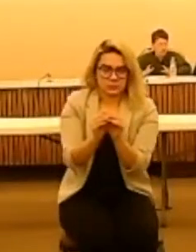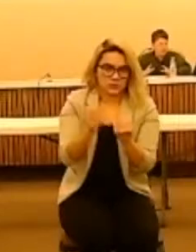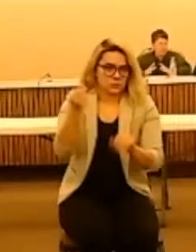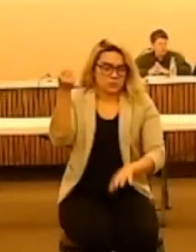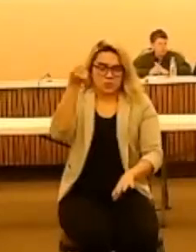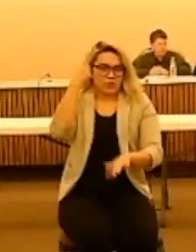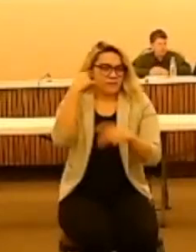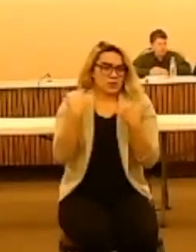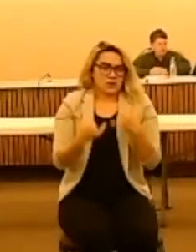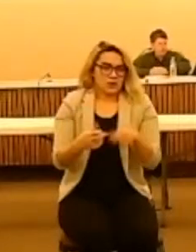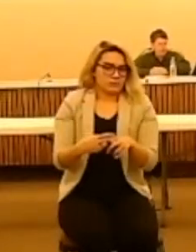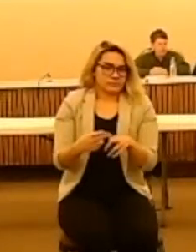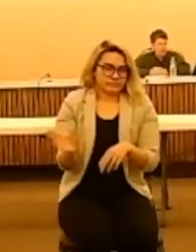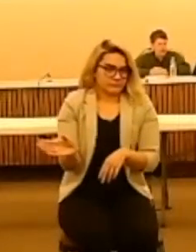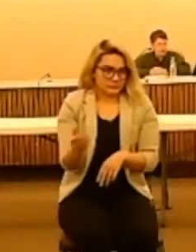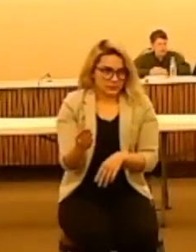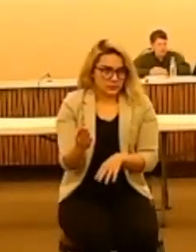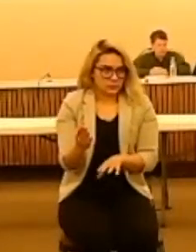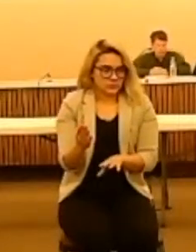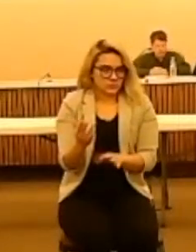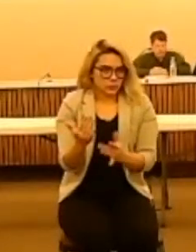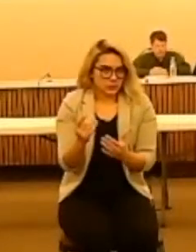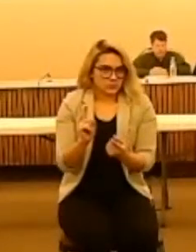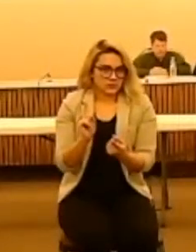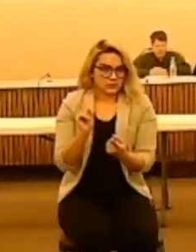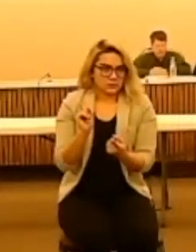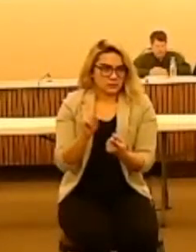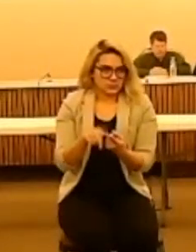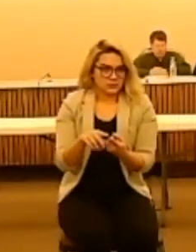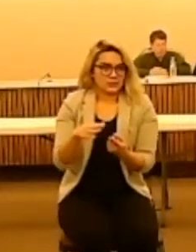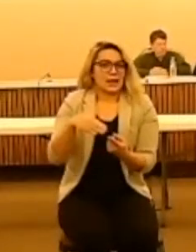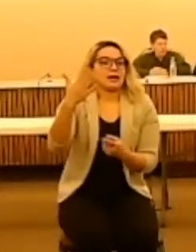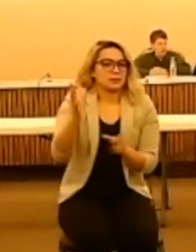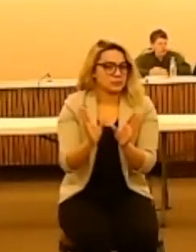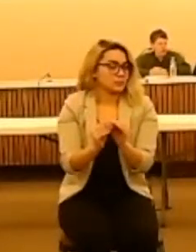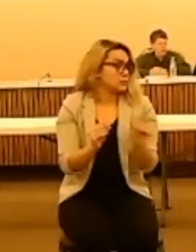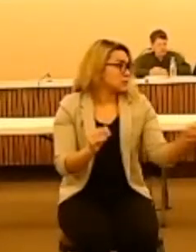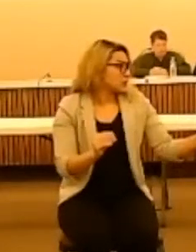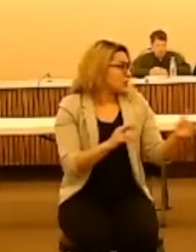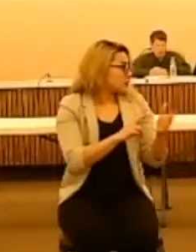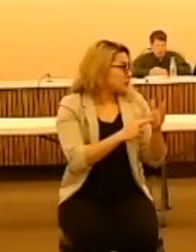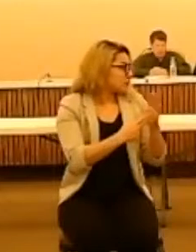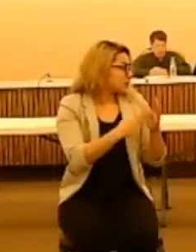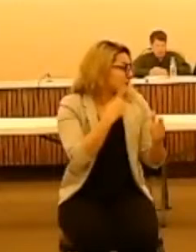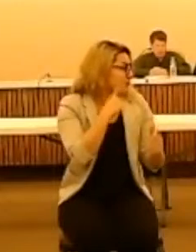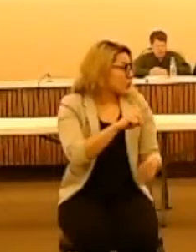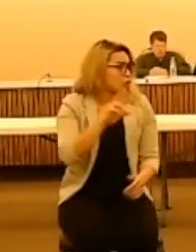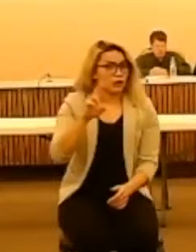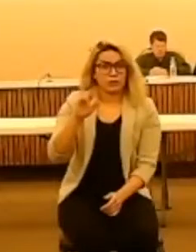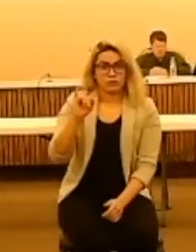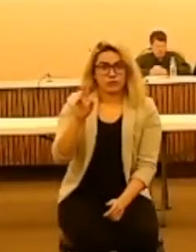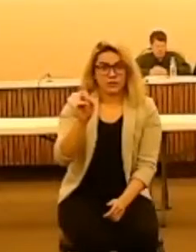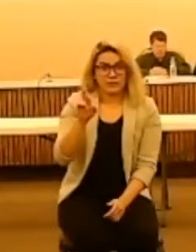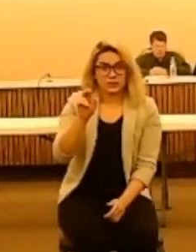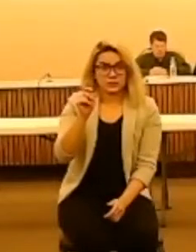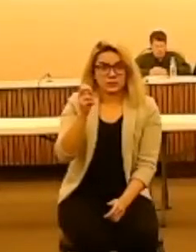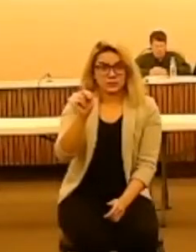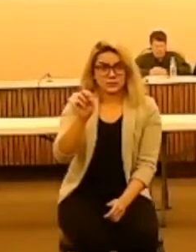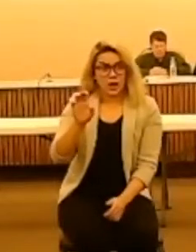just, we'll put them in the next meeting. Right. Great. They'll still be Riverton 1, parcel 12, and 13. 12 and 13.